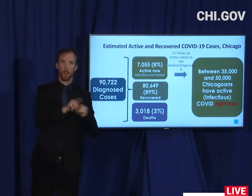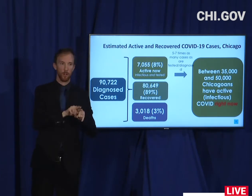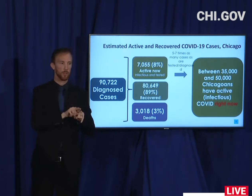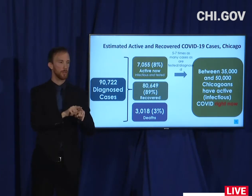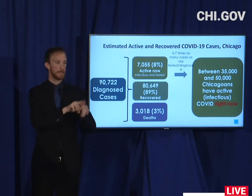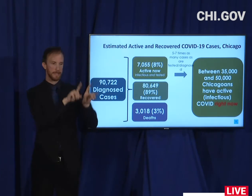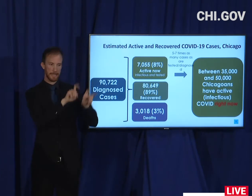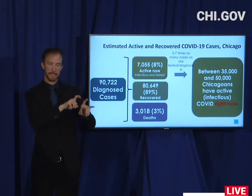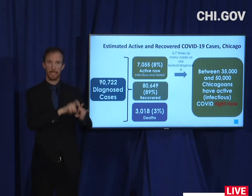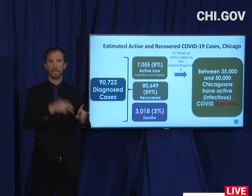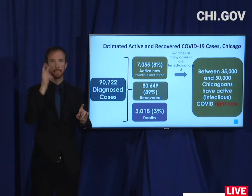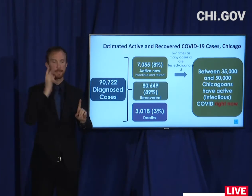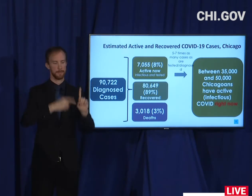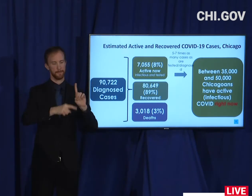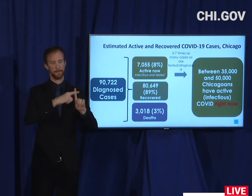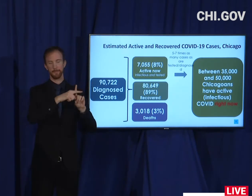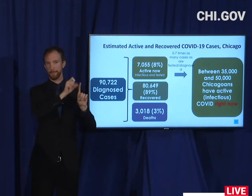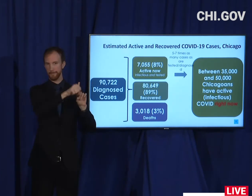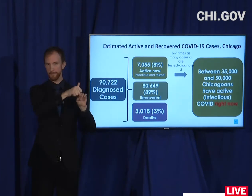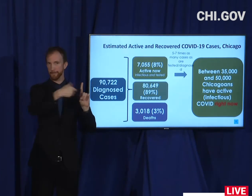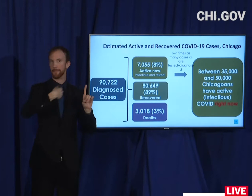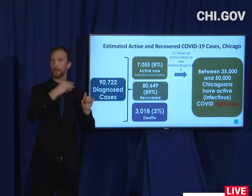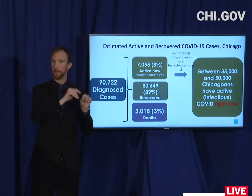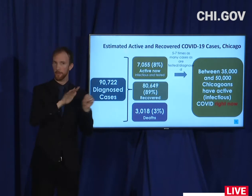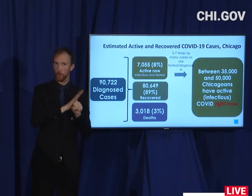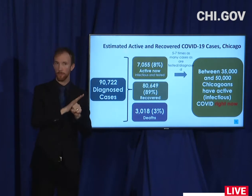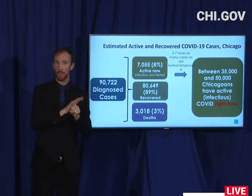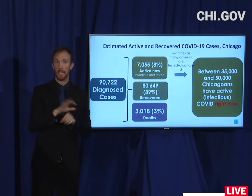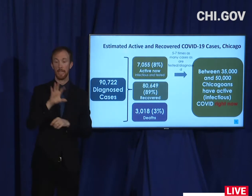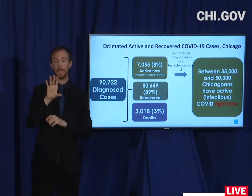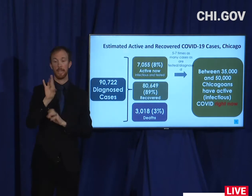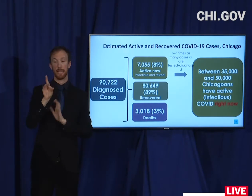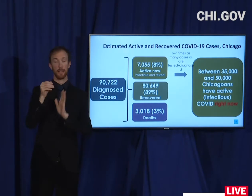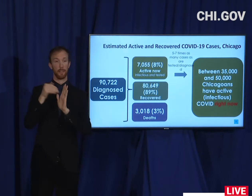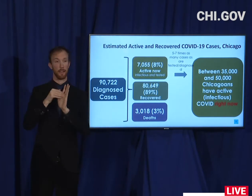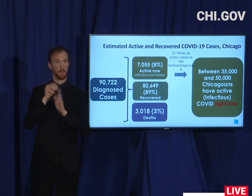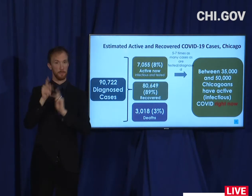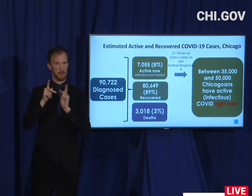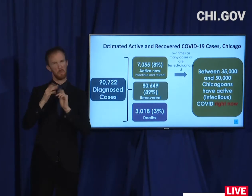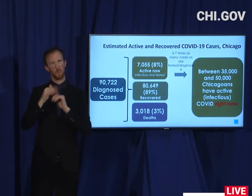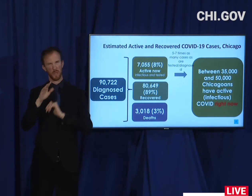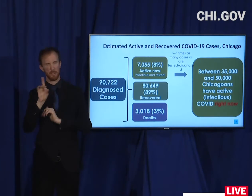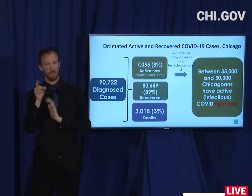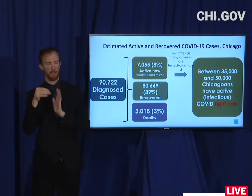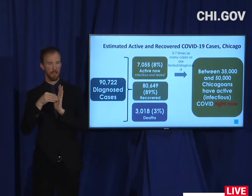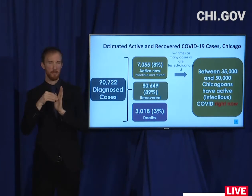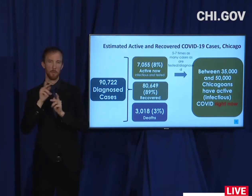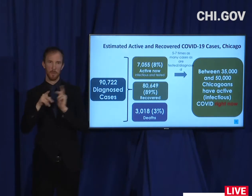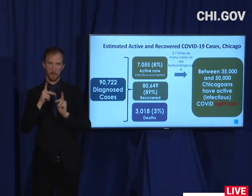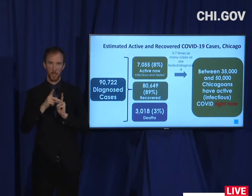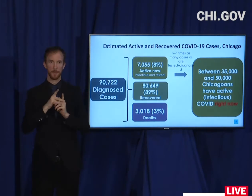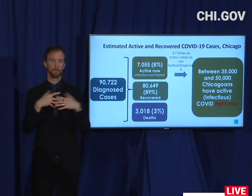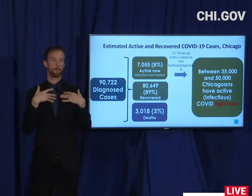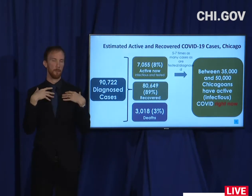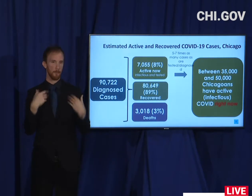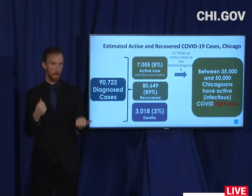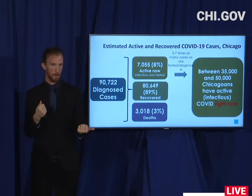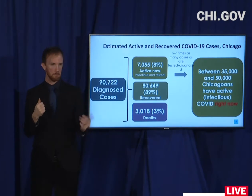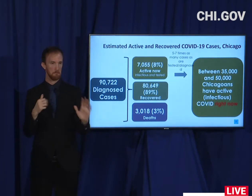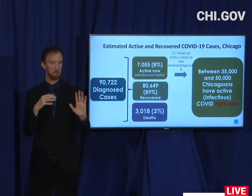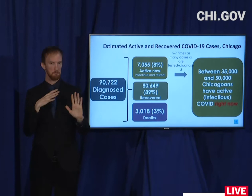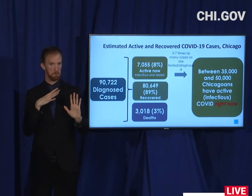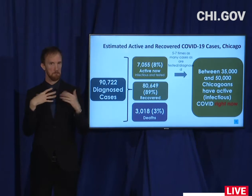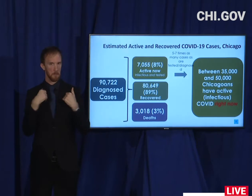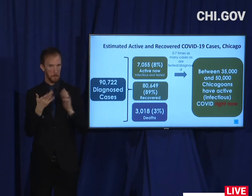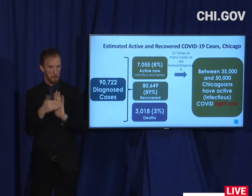More than 80,000 people have recovered, and more than 3,000 people have died.